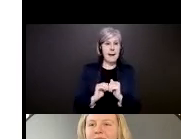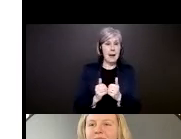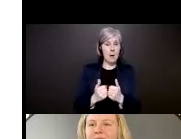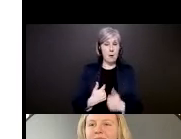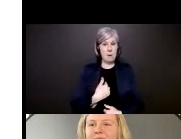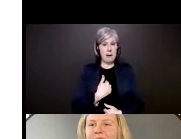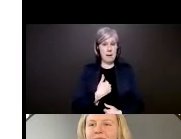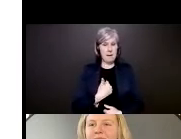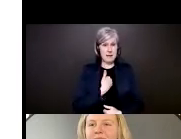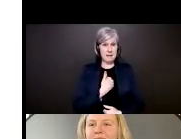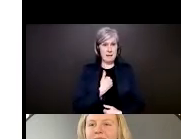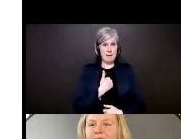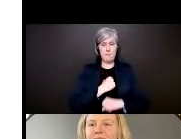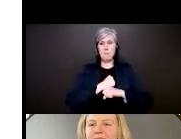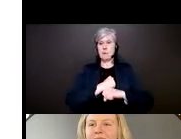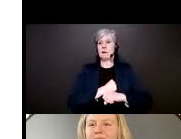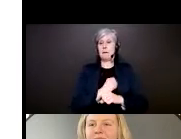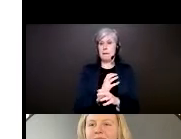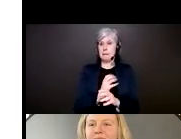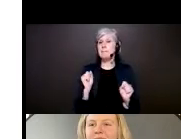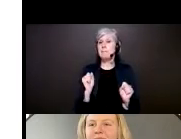had investments made in it. Let's use it.